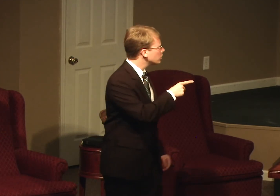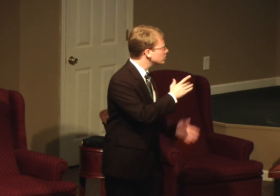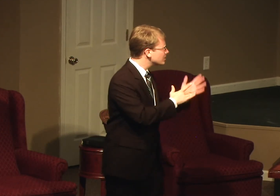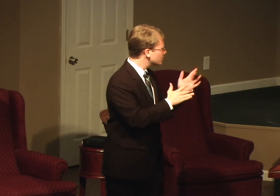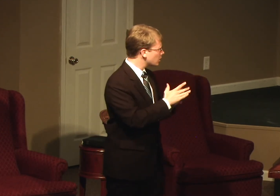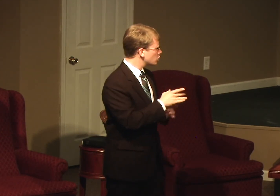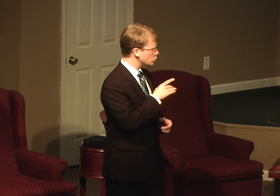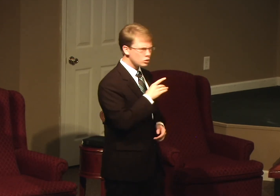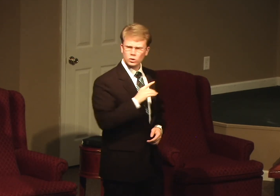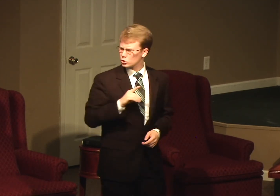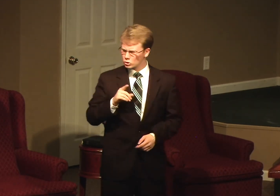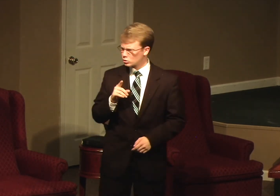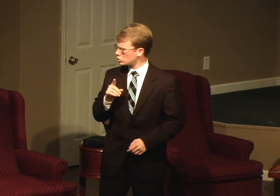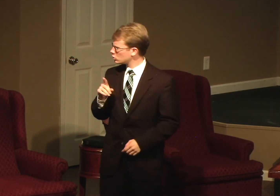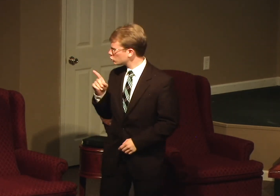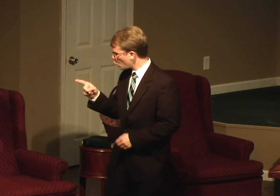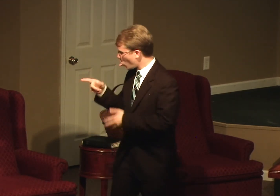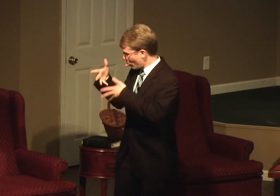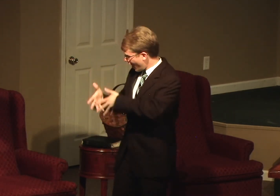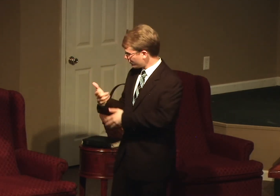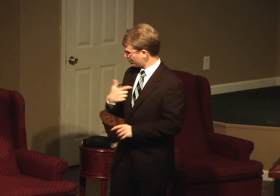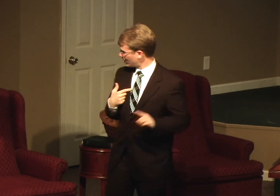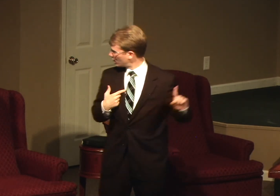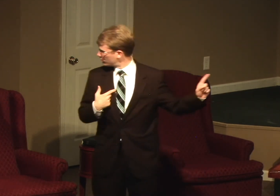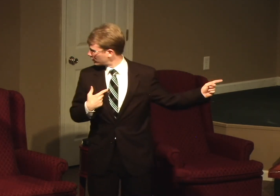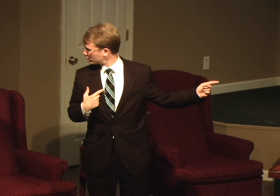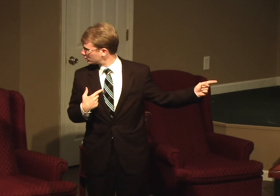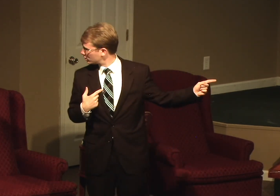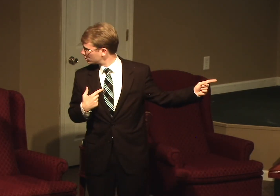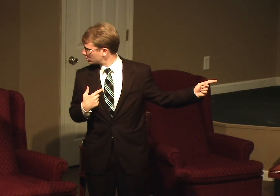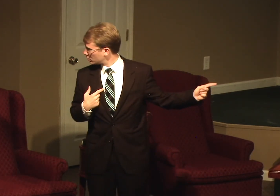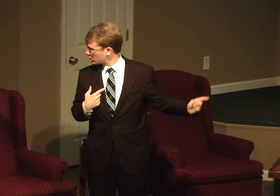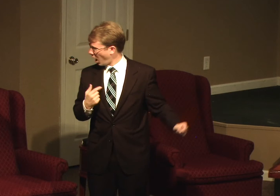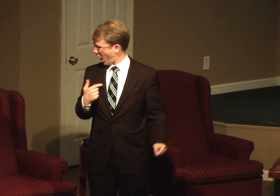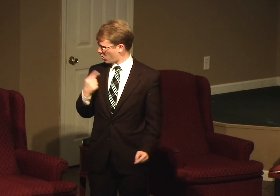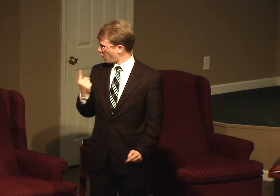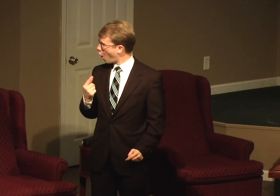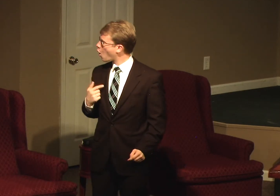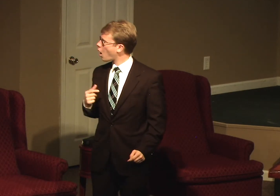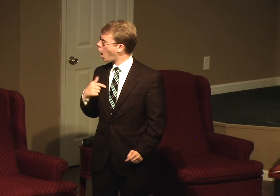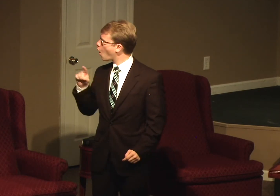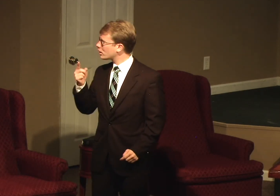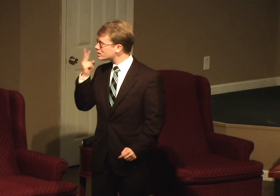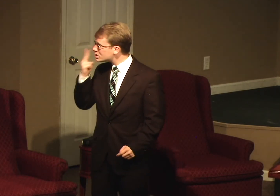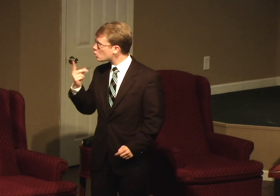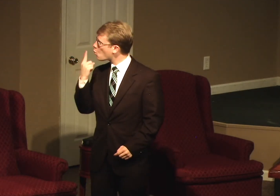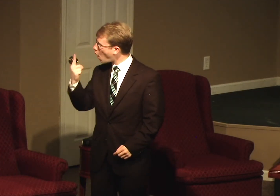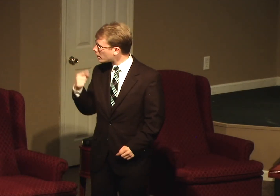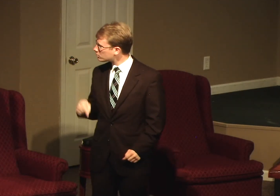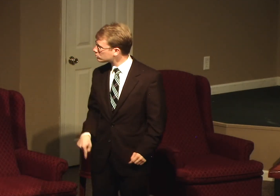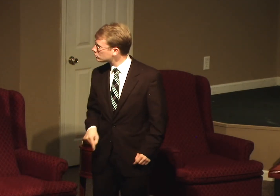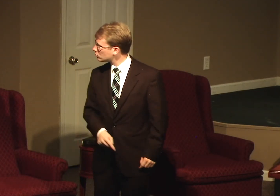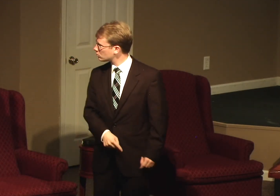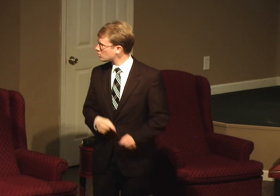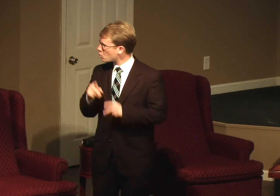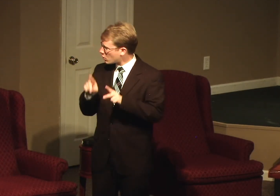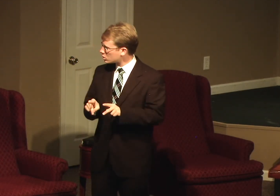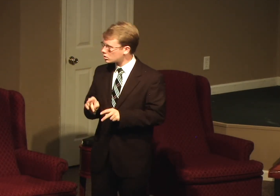one. I said, Jesus, did you leave me alone during that time? Was I alone? I only see one set of